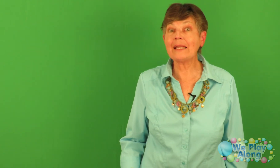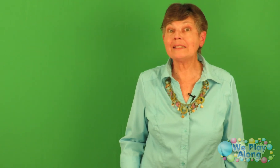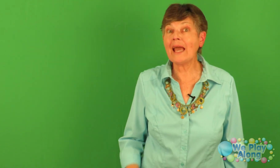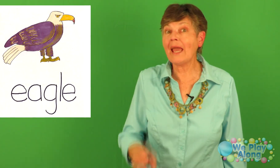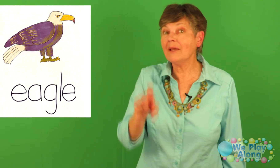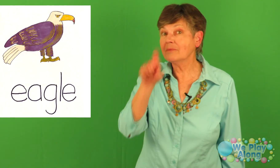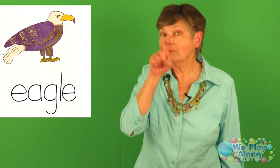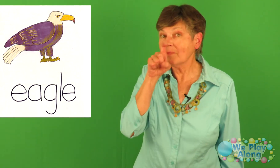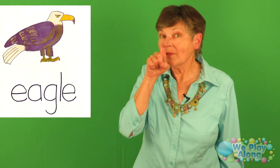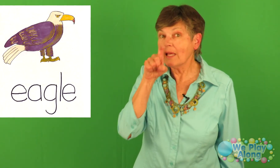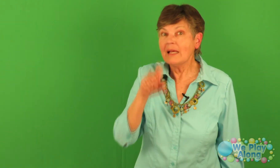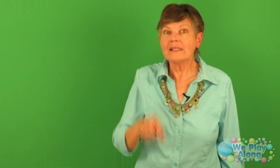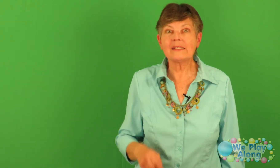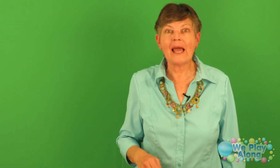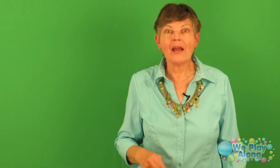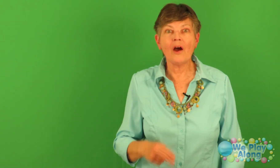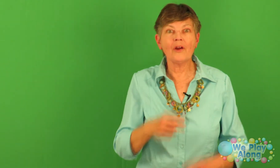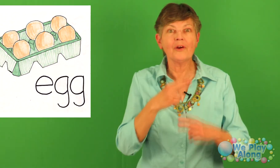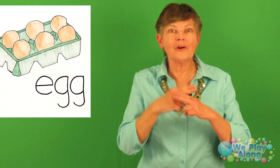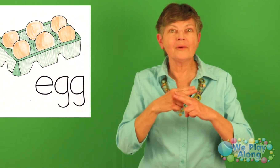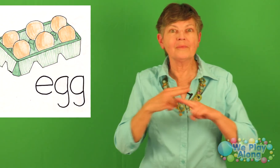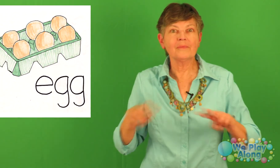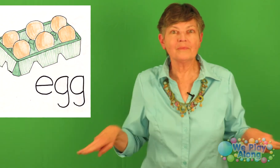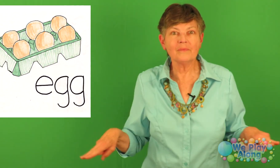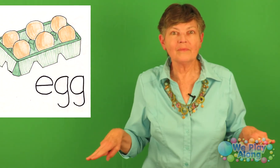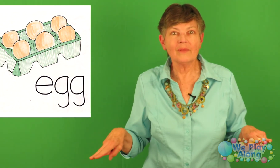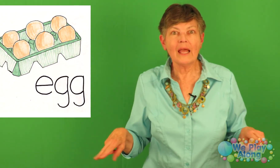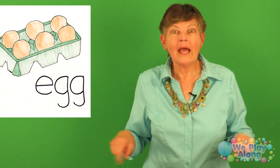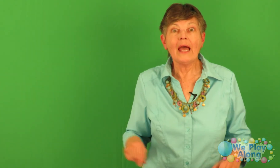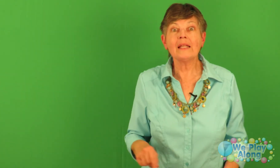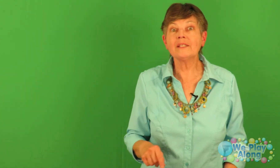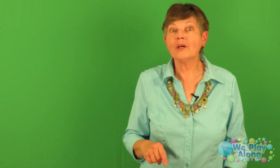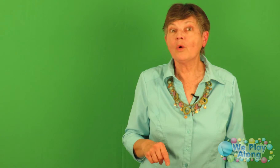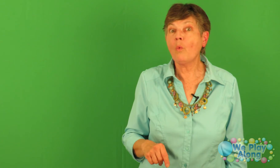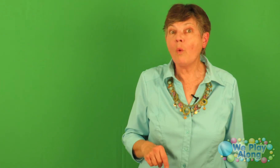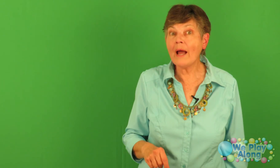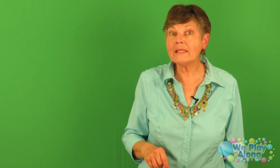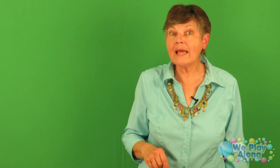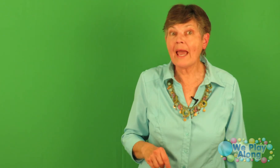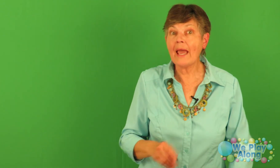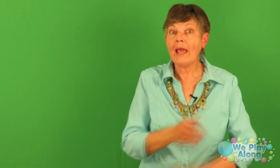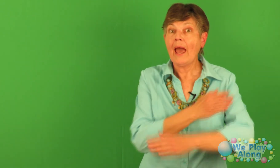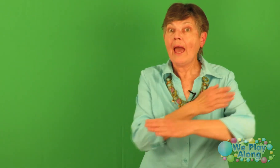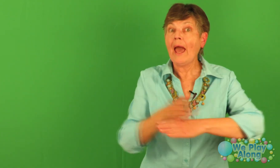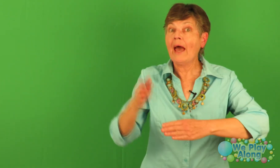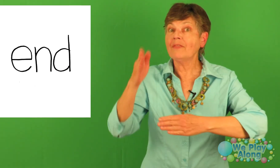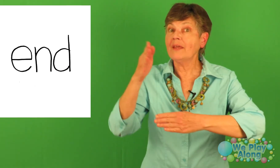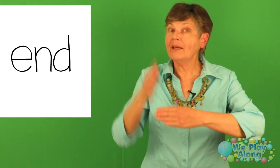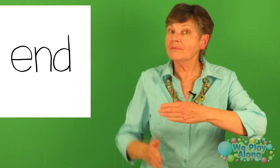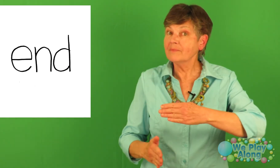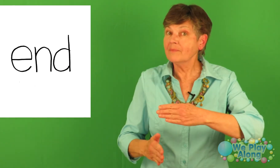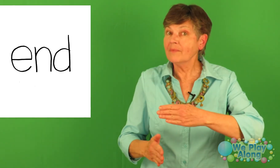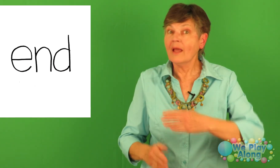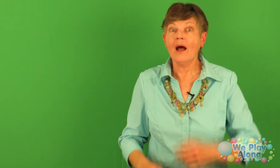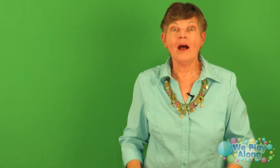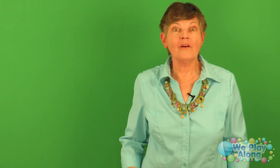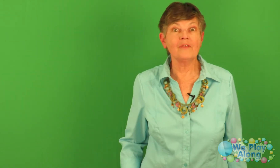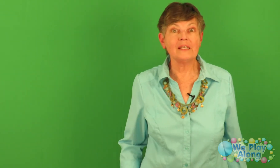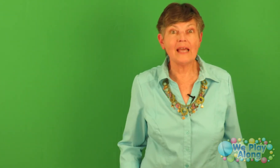and day, sat on her until one day at the of the